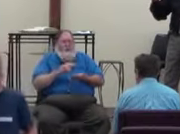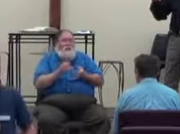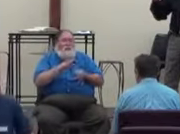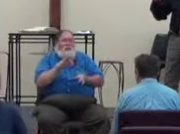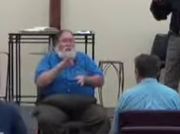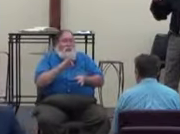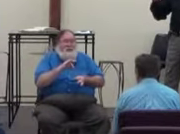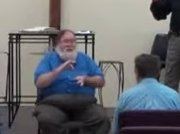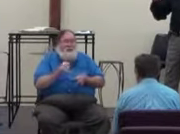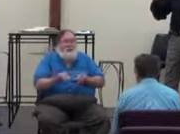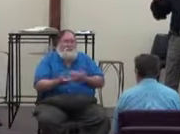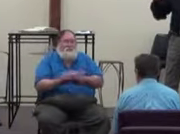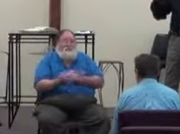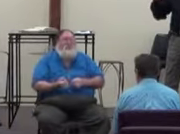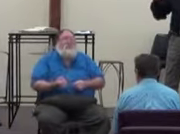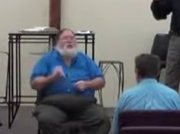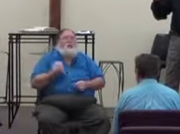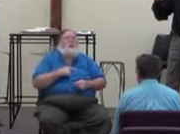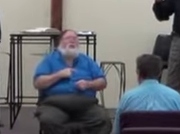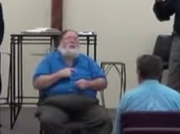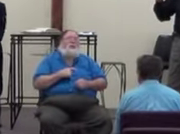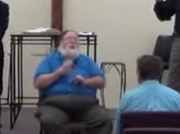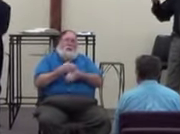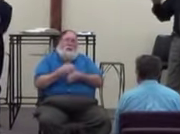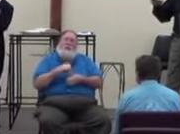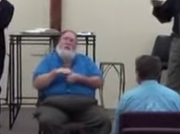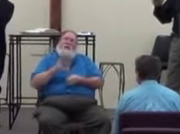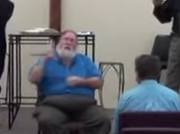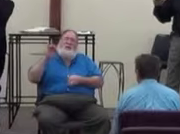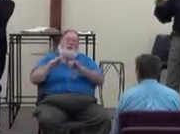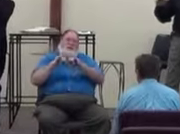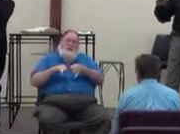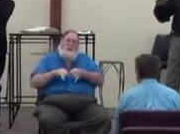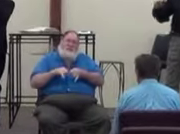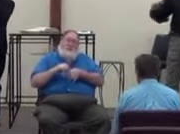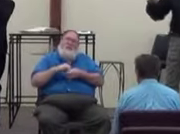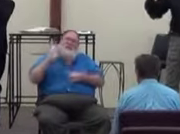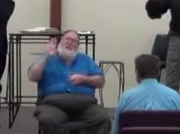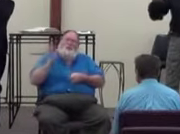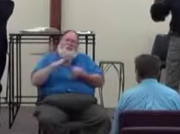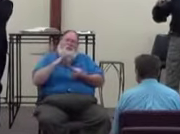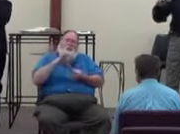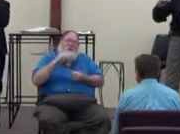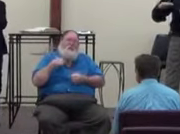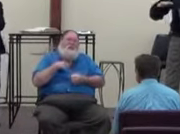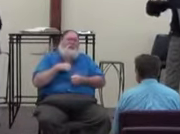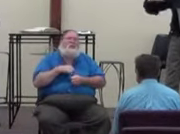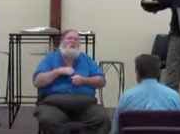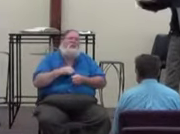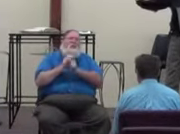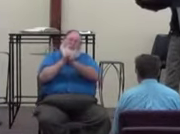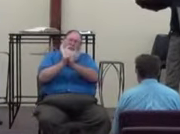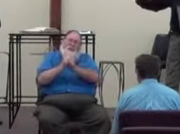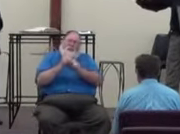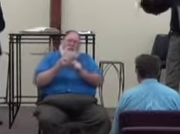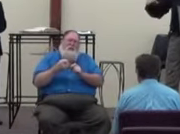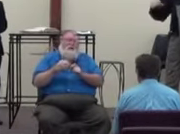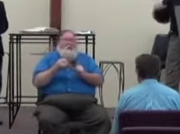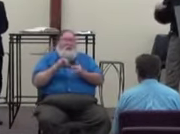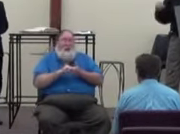We're created in His image, in His Spirit. And we're to worship from that standpoint, from